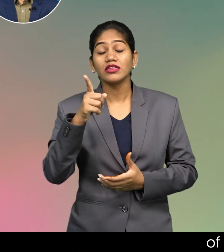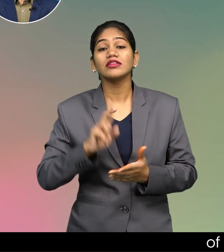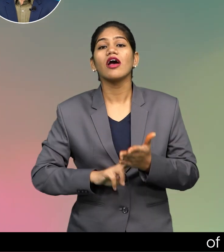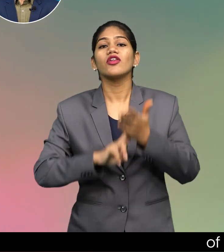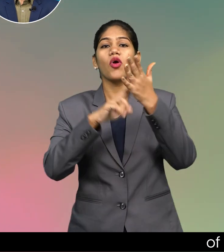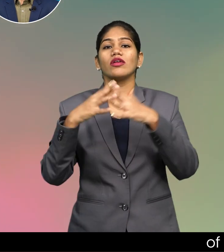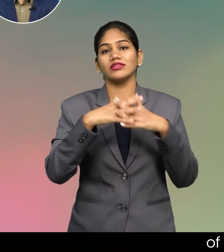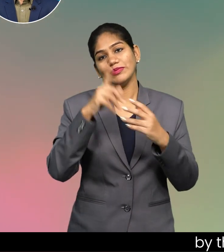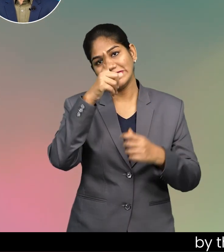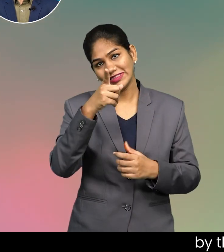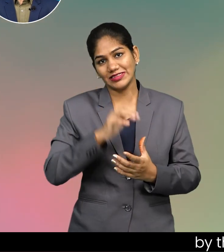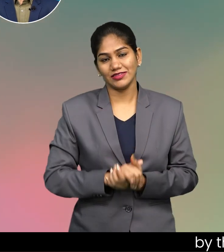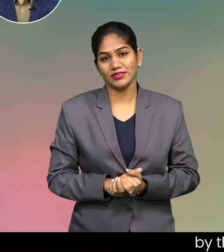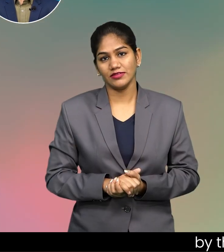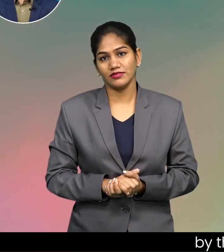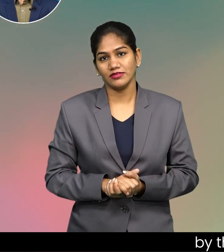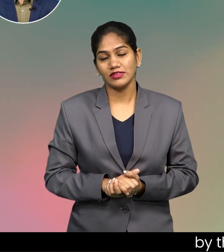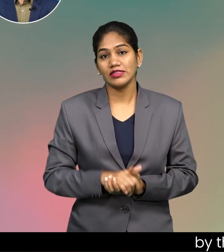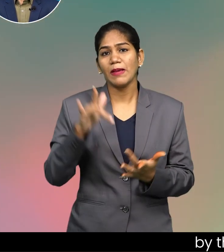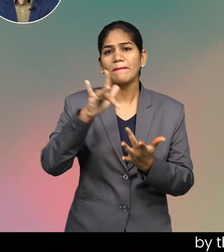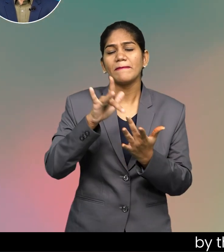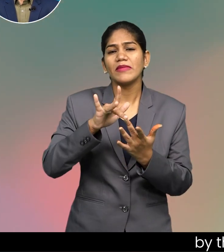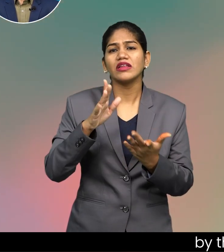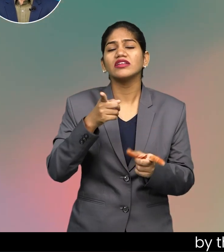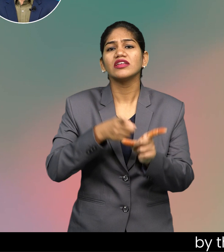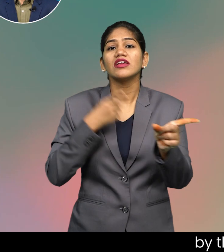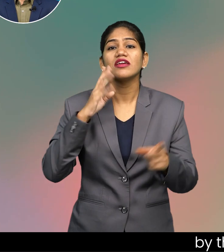America by the middle of the